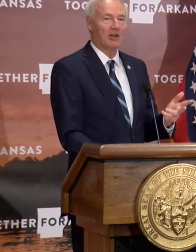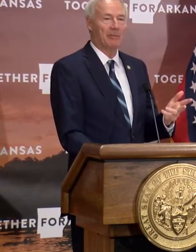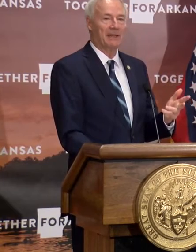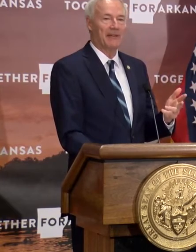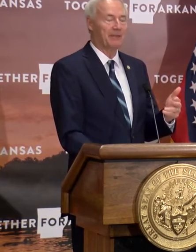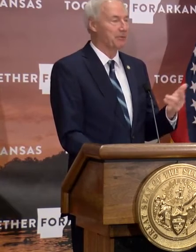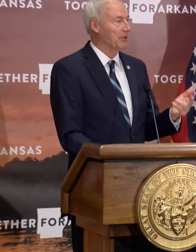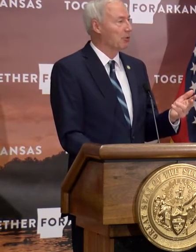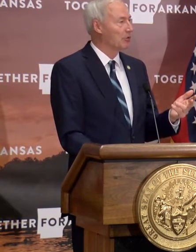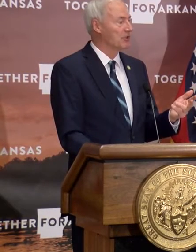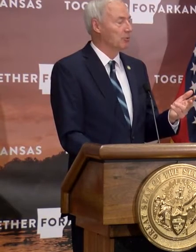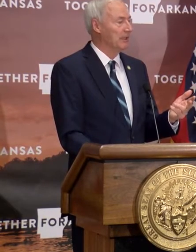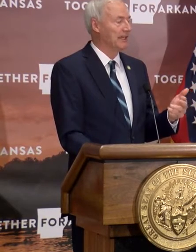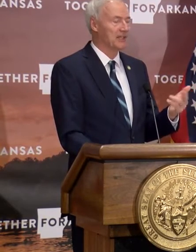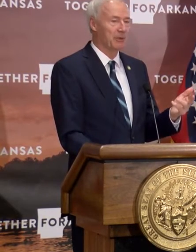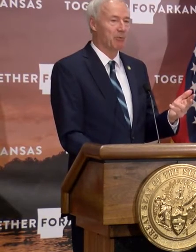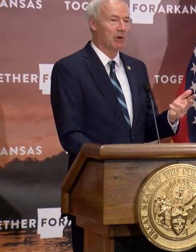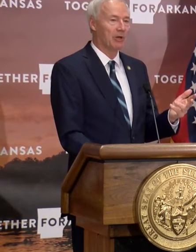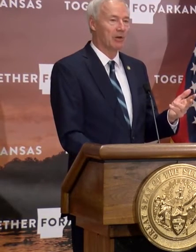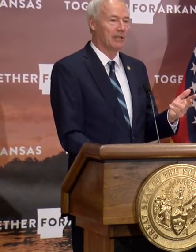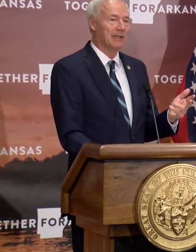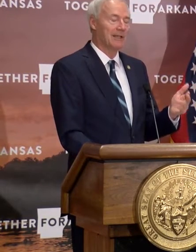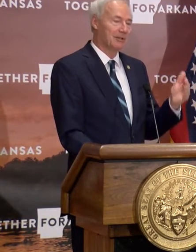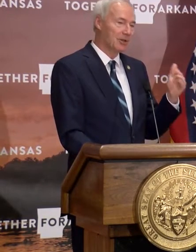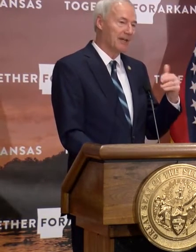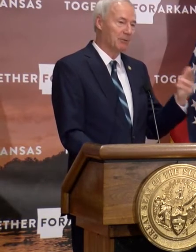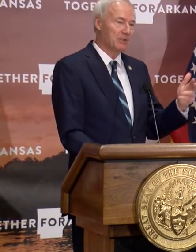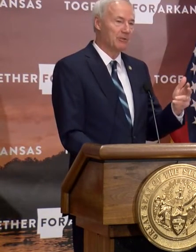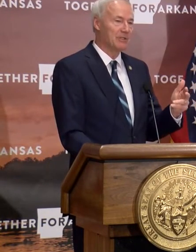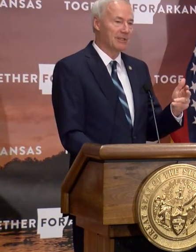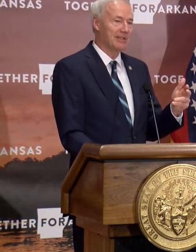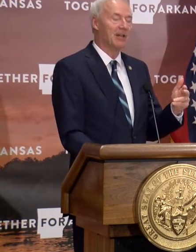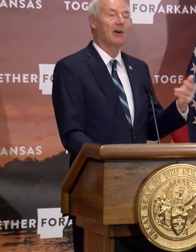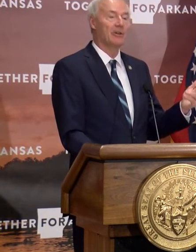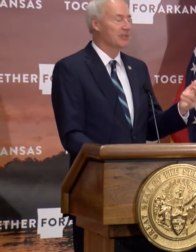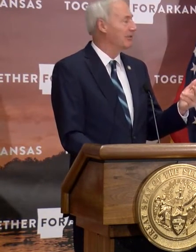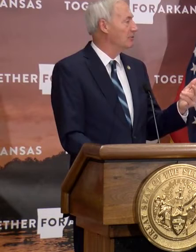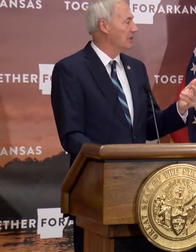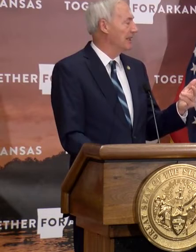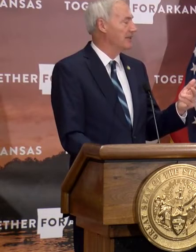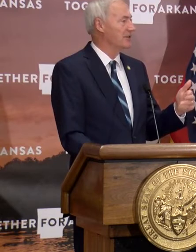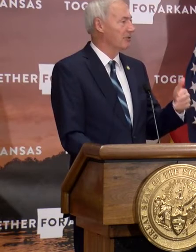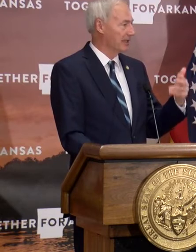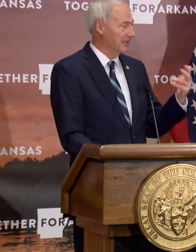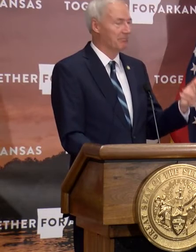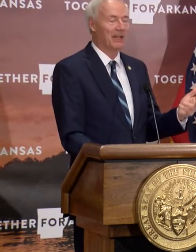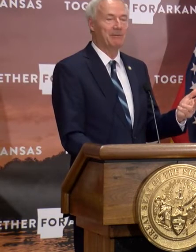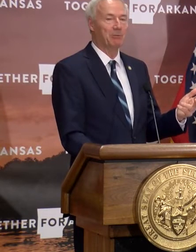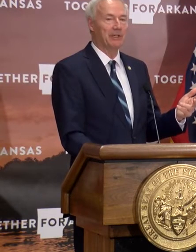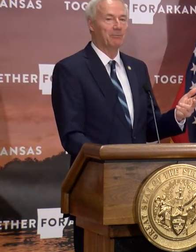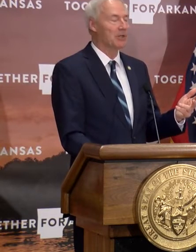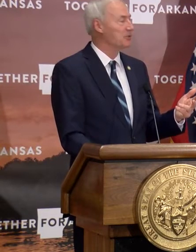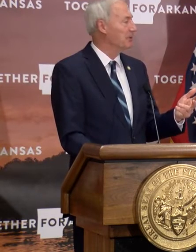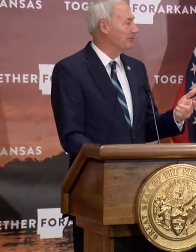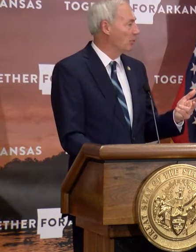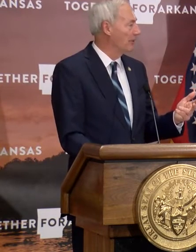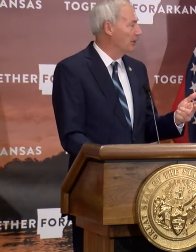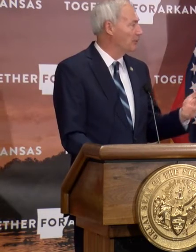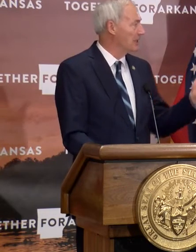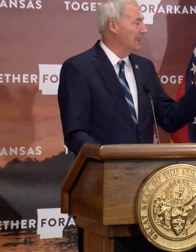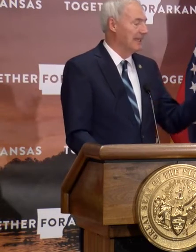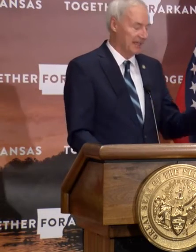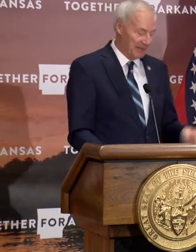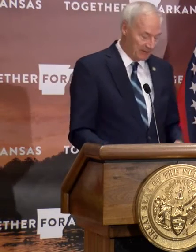more to talk about that through the course of the week as we work on trying to reduce the costs of those tests or get payment reimbursement